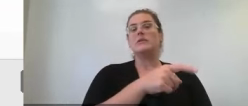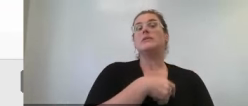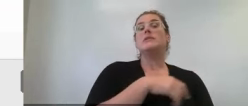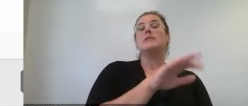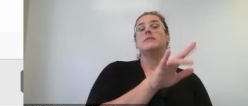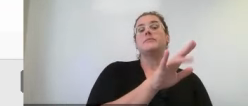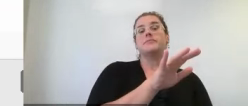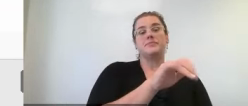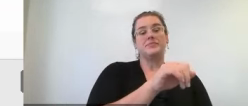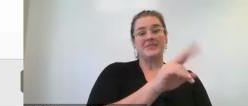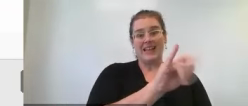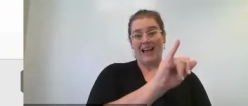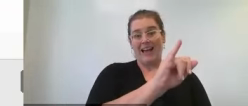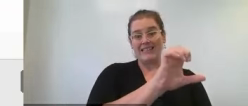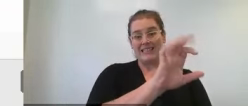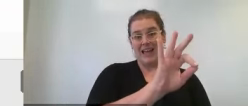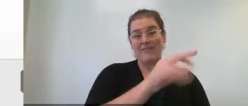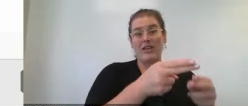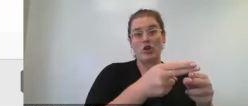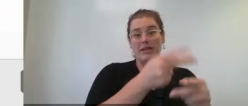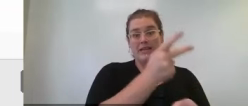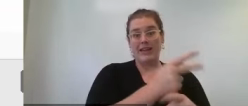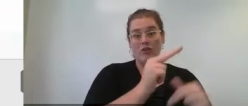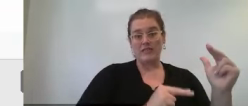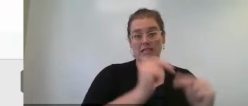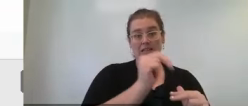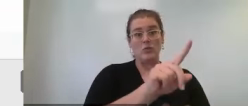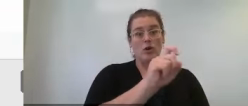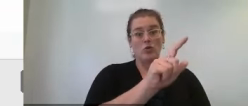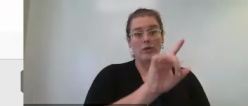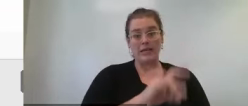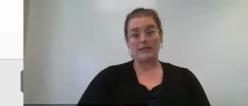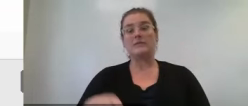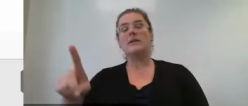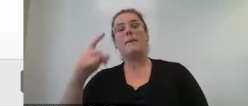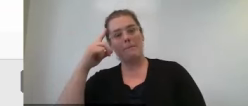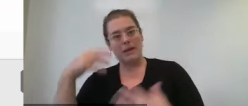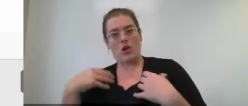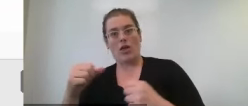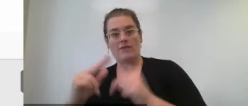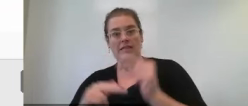128 people in intermediate care facilities, 1 person in a mental health facility,